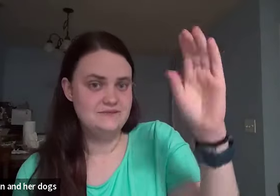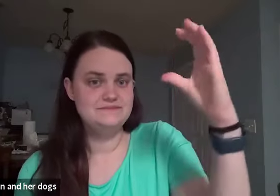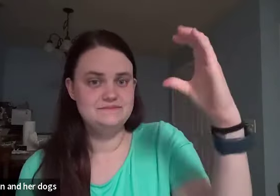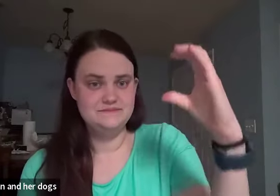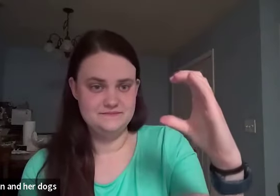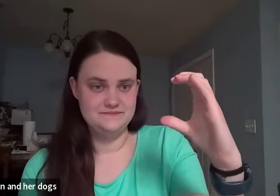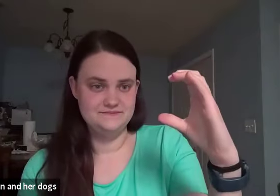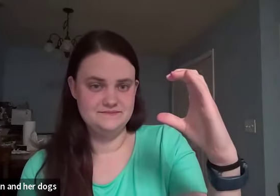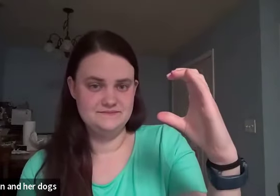C,